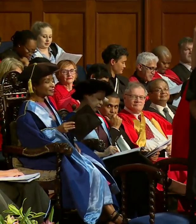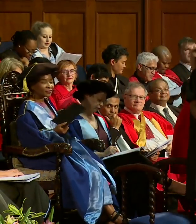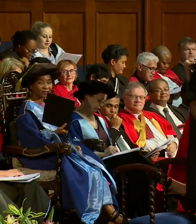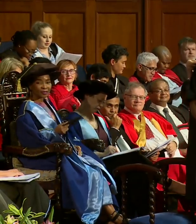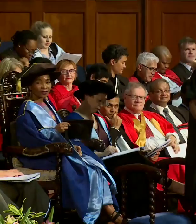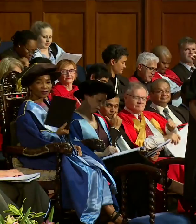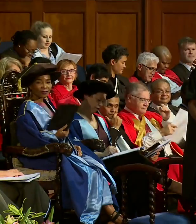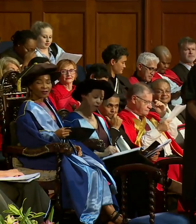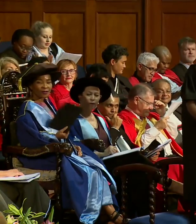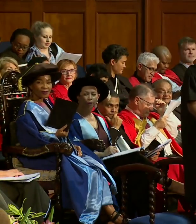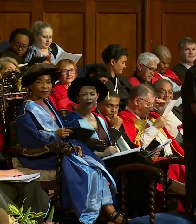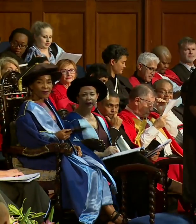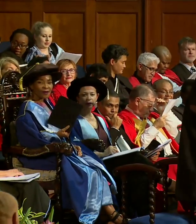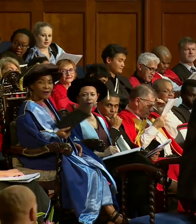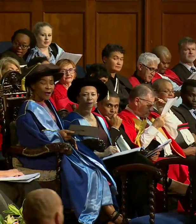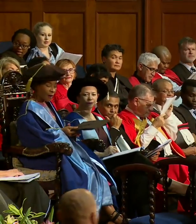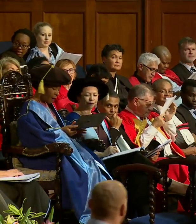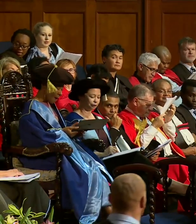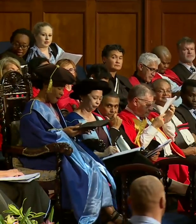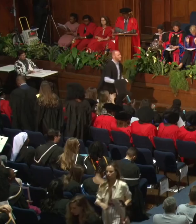Patrick Skuz.